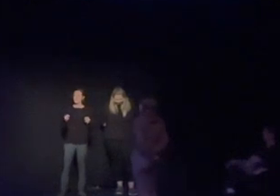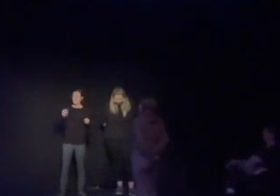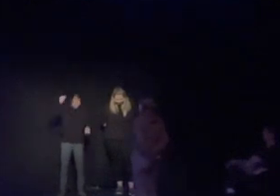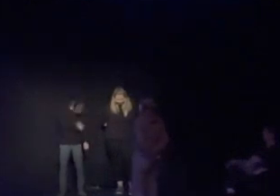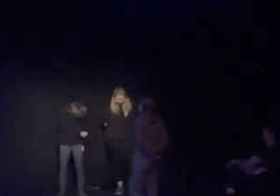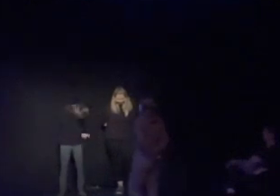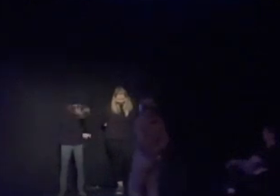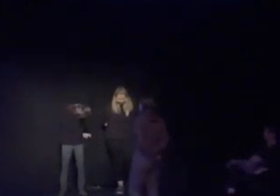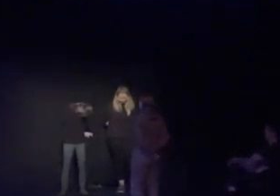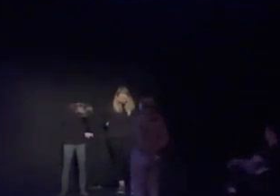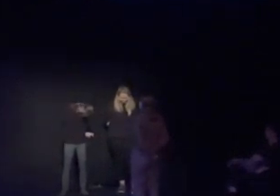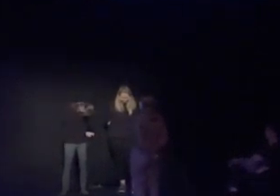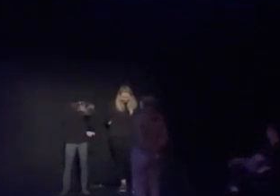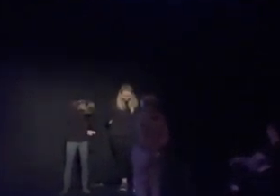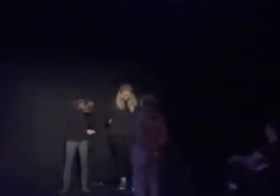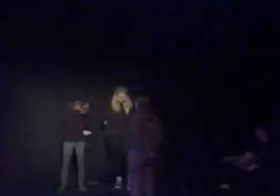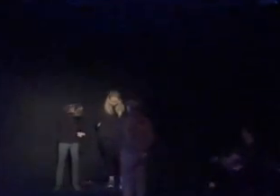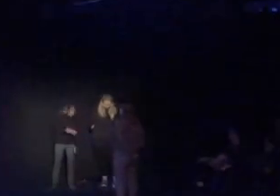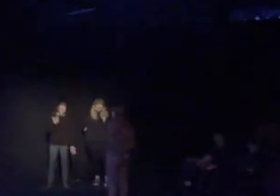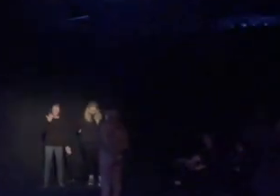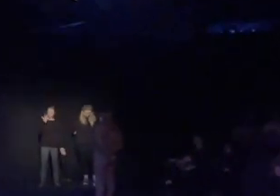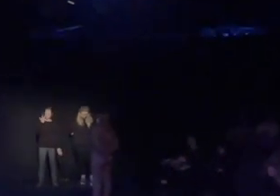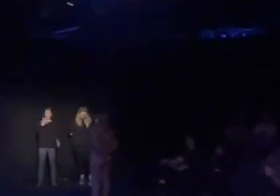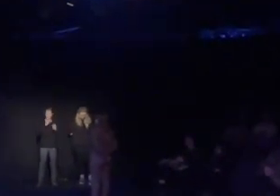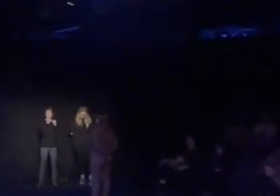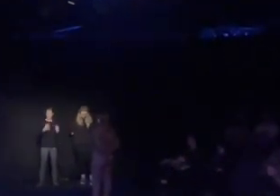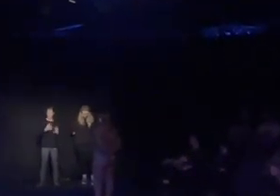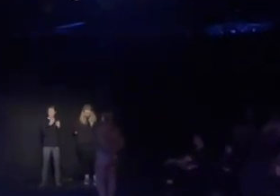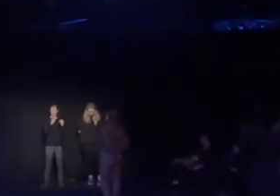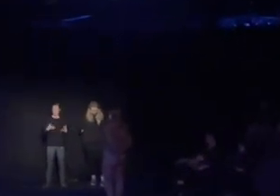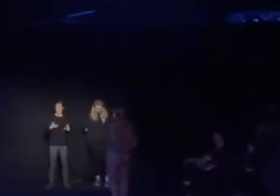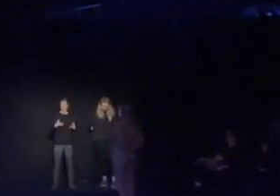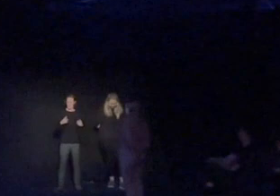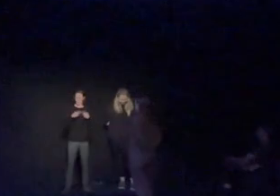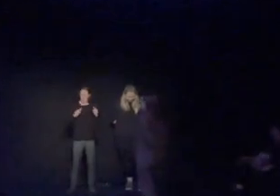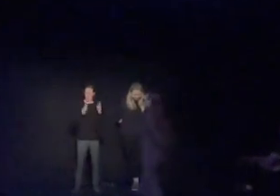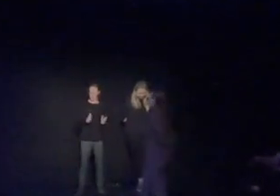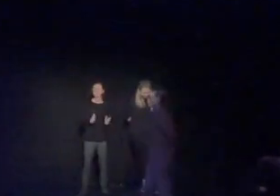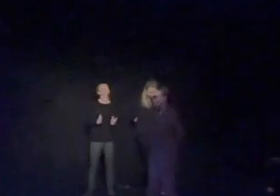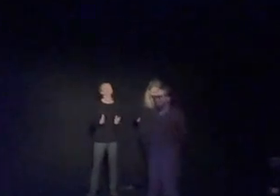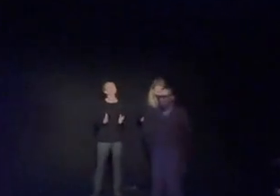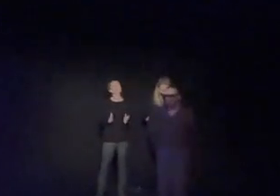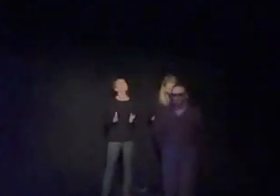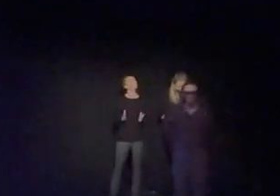Curses! Why must I have such an extensive rogues gallery?